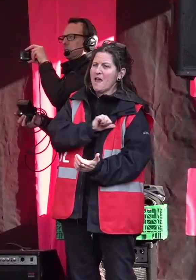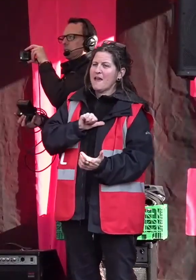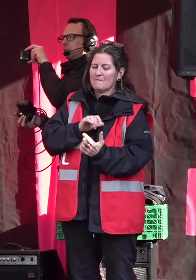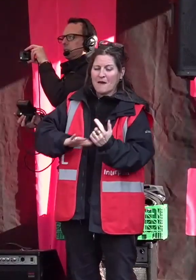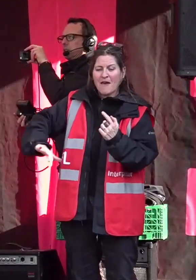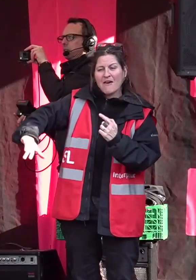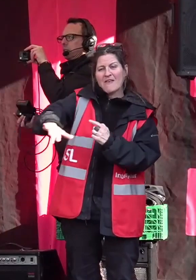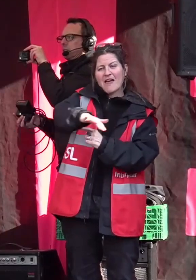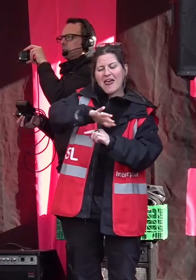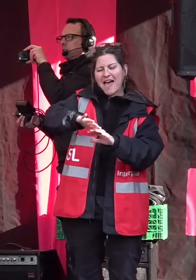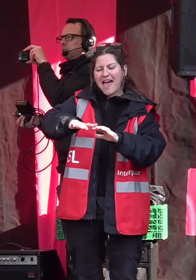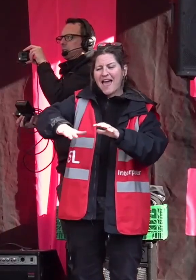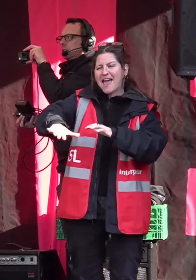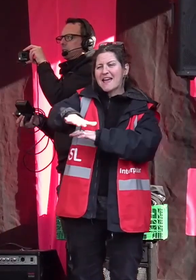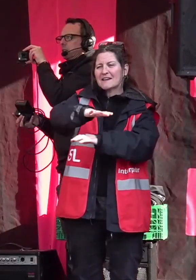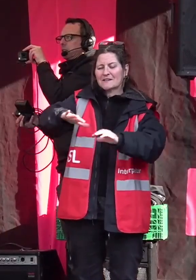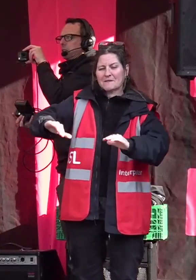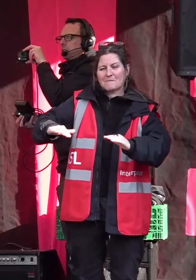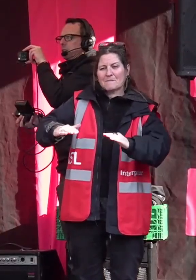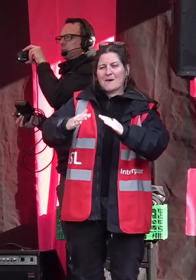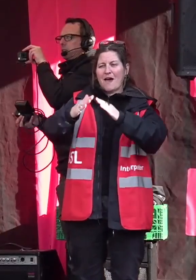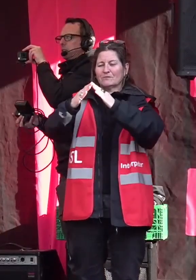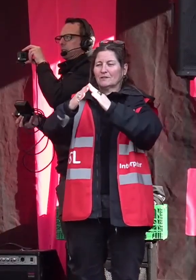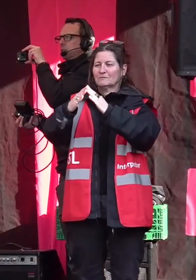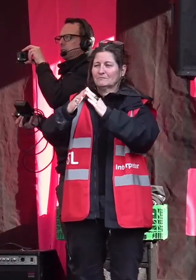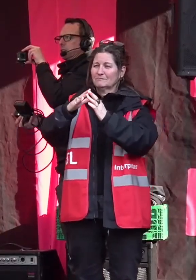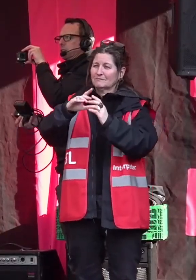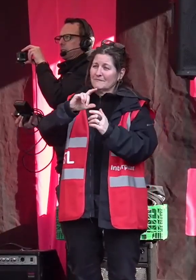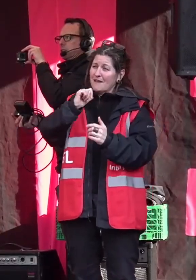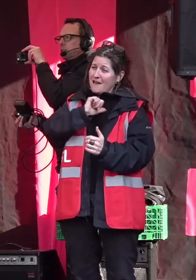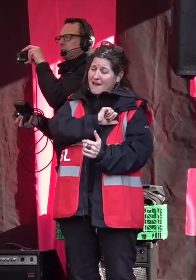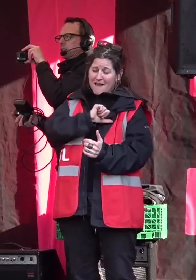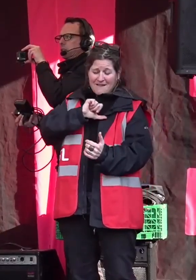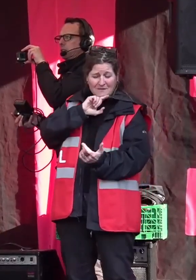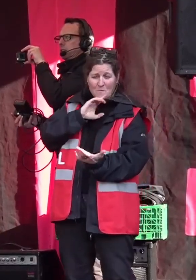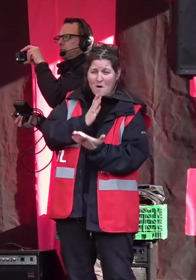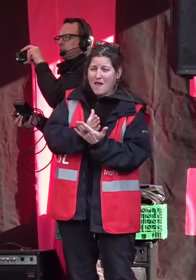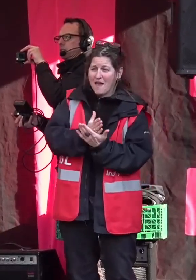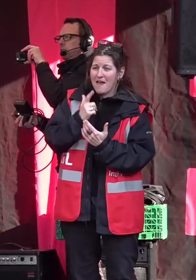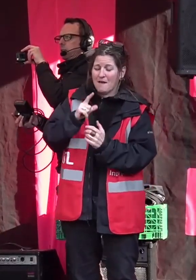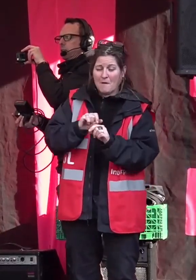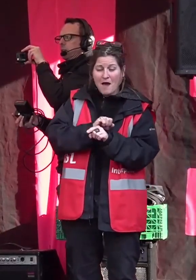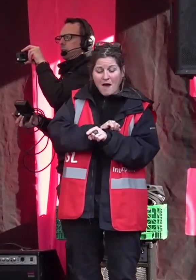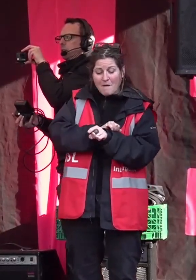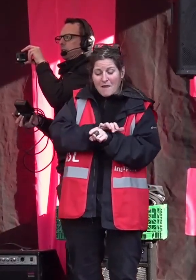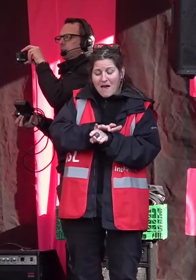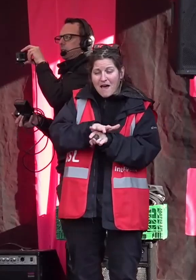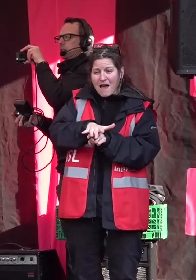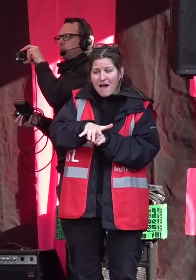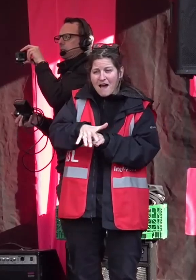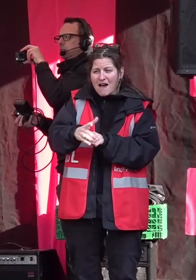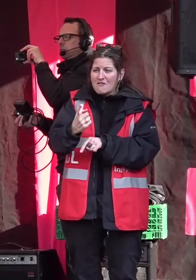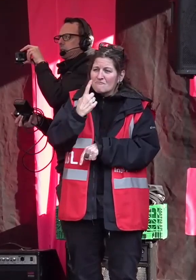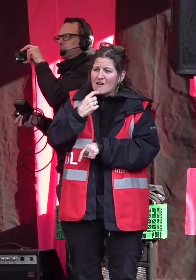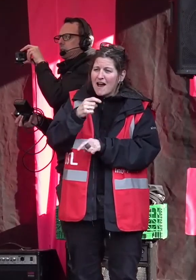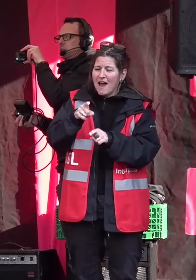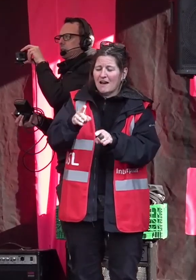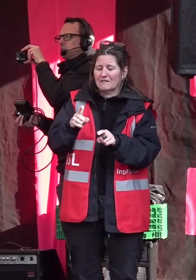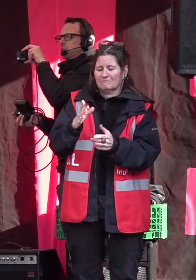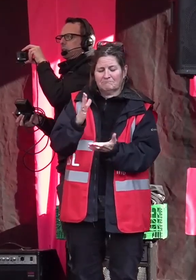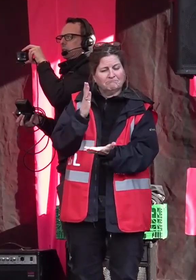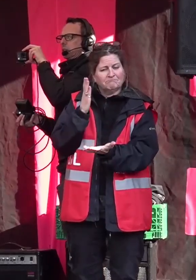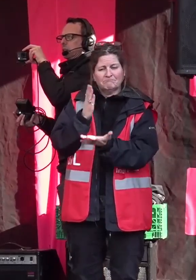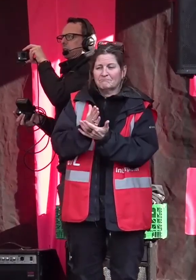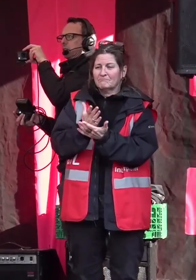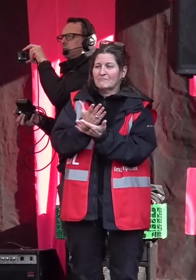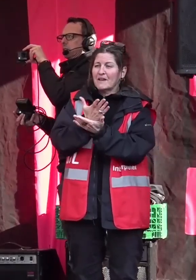mountain. I swear by blood that's red. I swear on the cool,